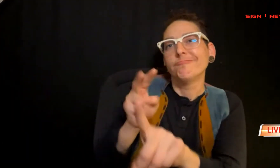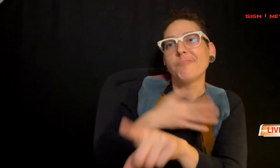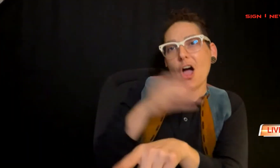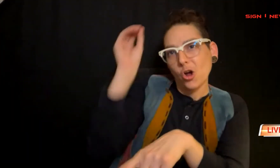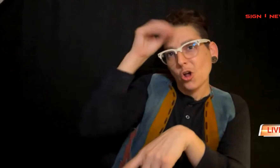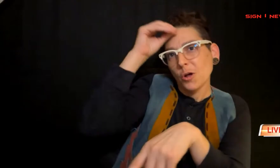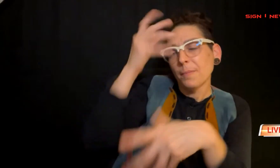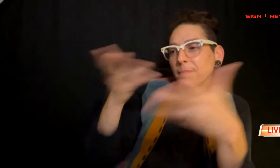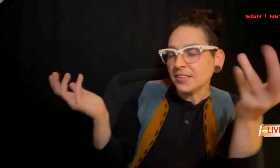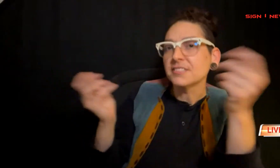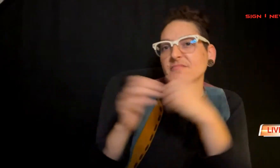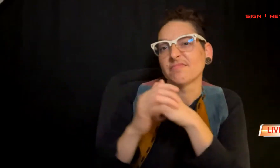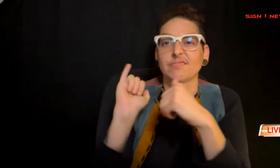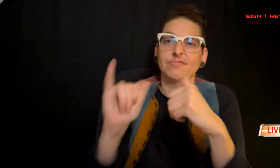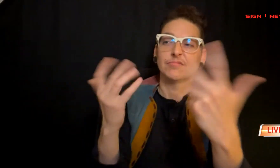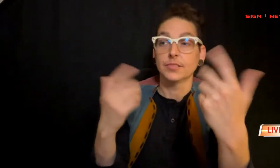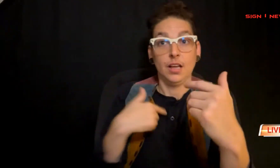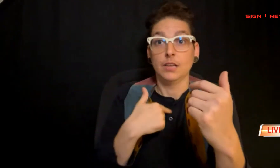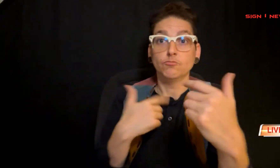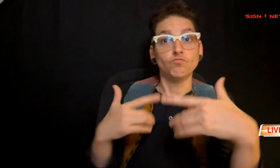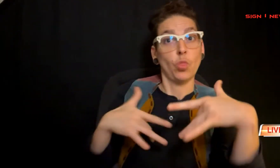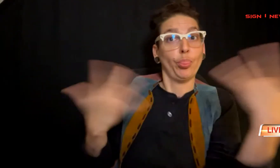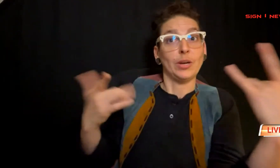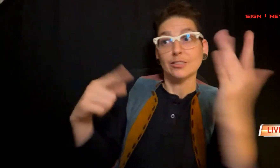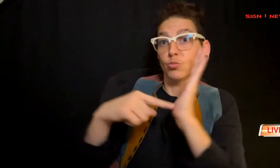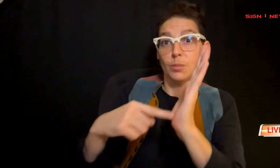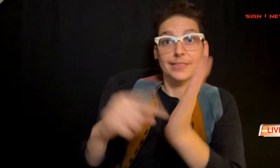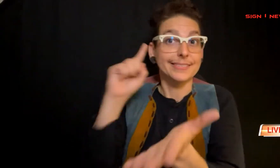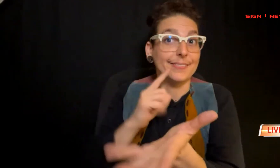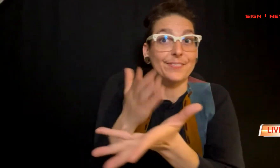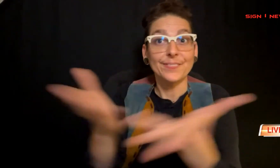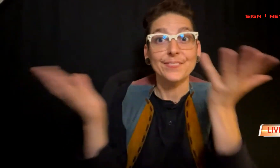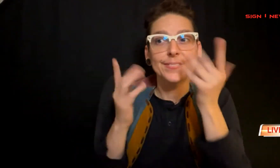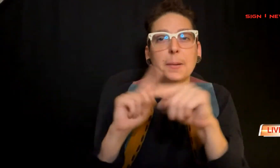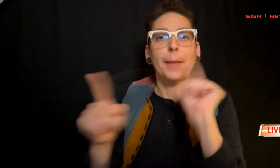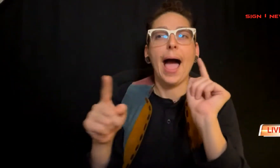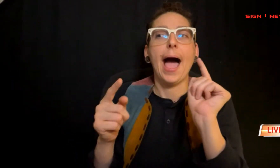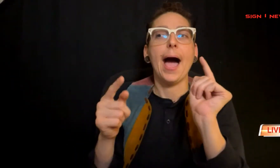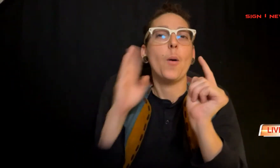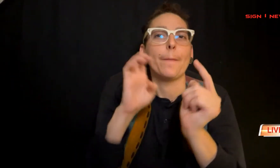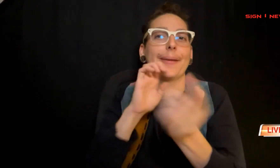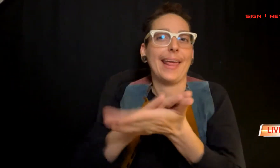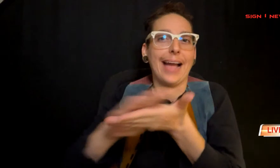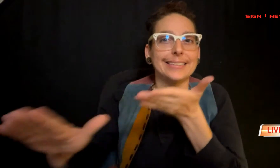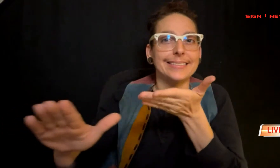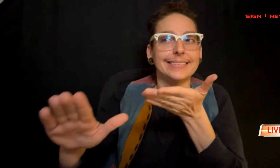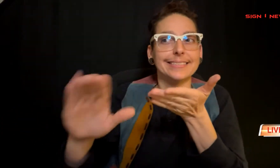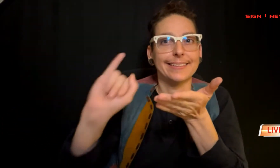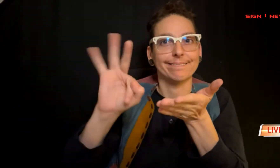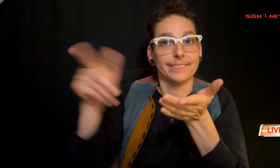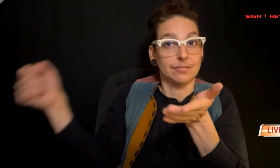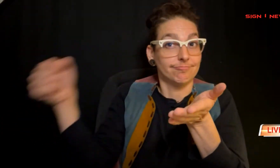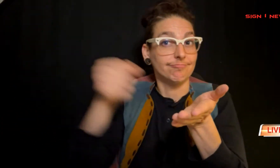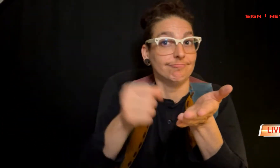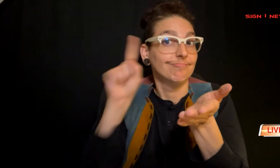Anyway, I just wanted to share my viewpoint and my opinions. Oh, I'm thrilled at the deaf representation, but it would just be